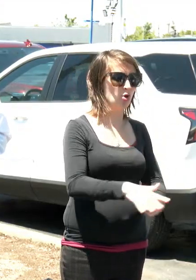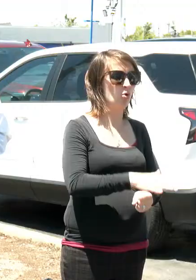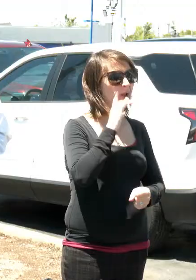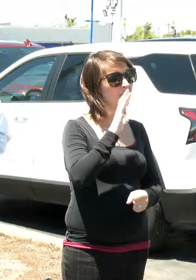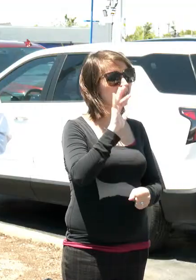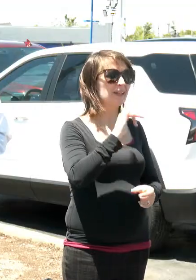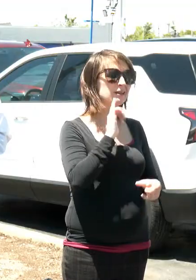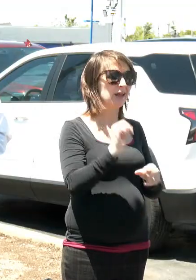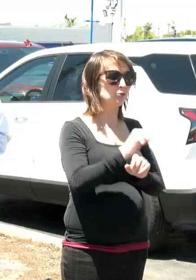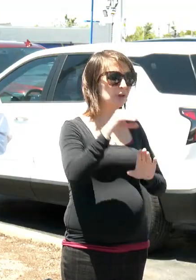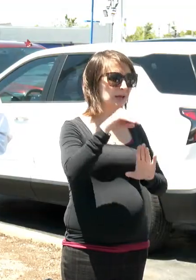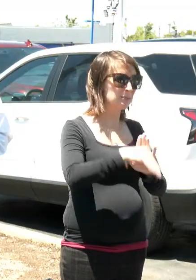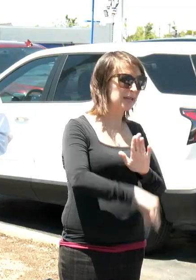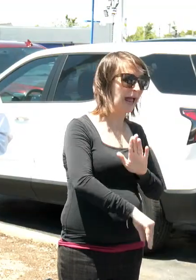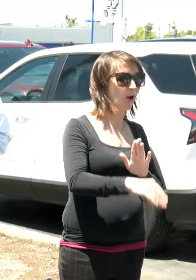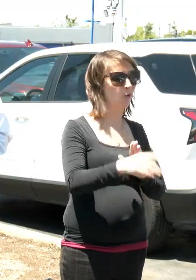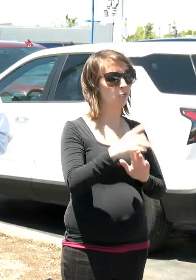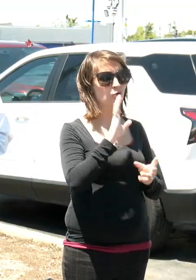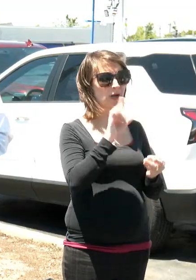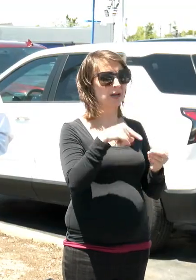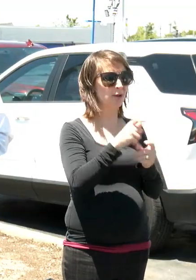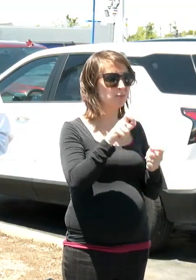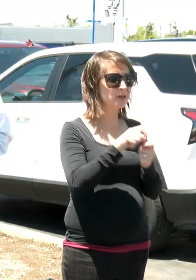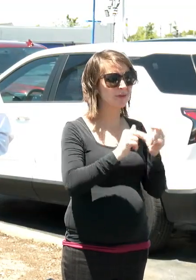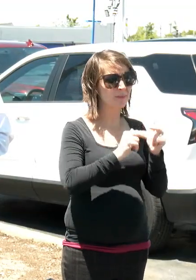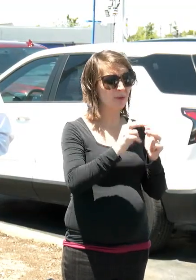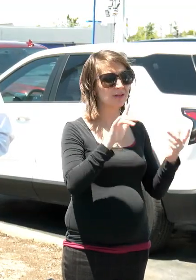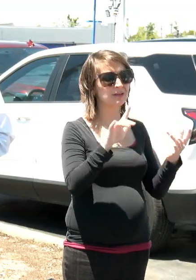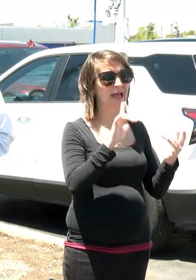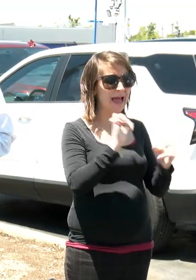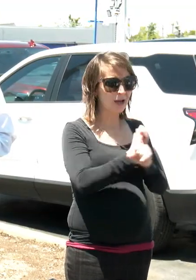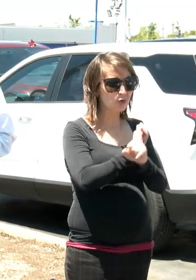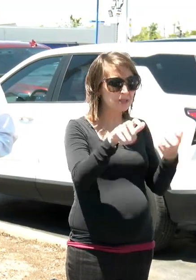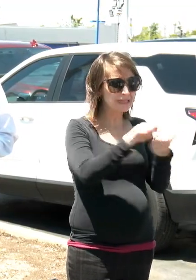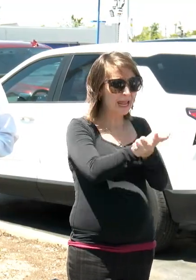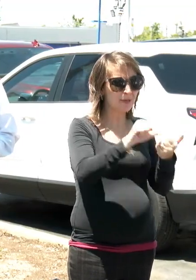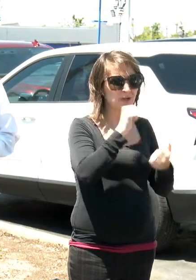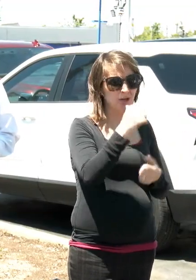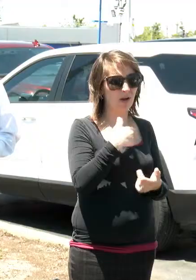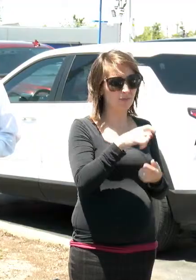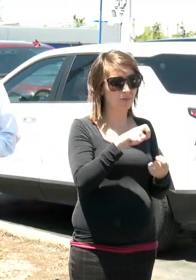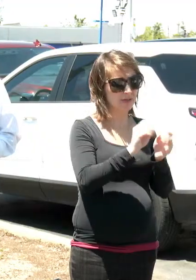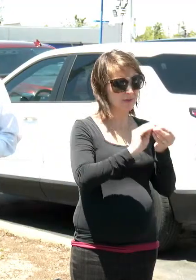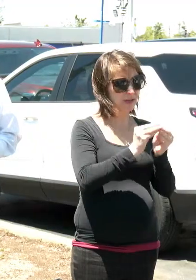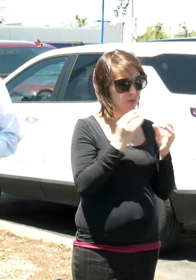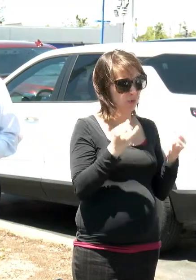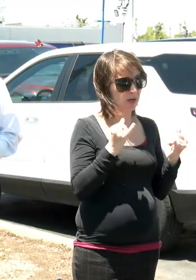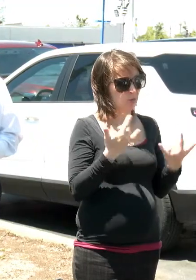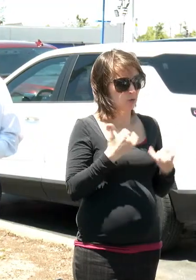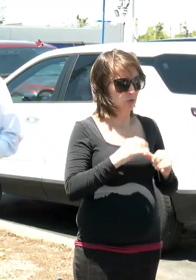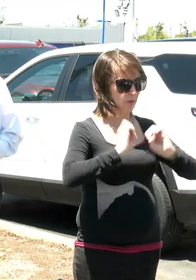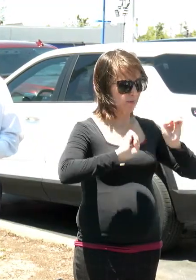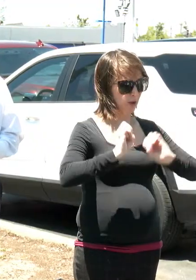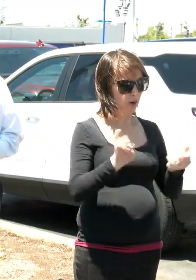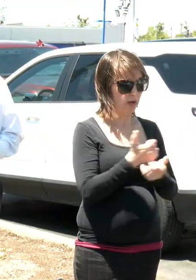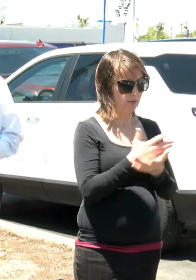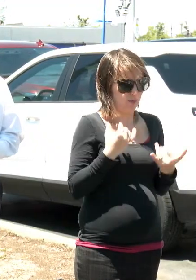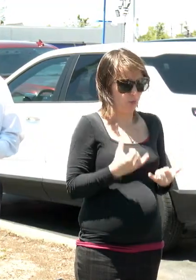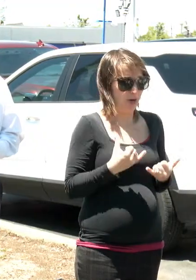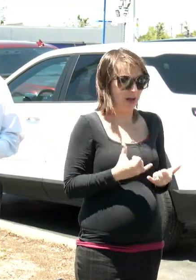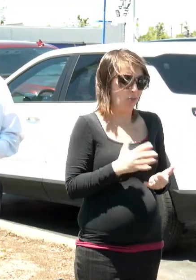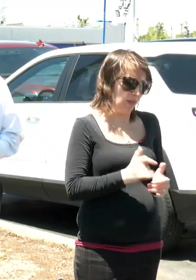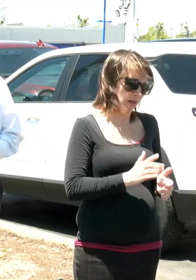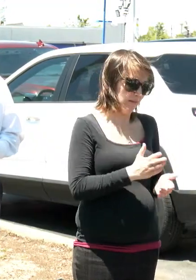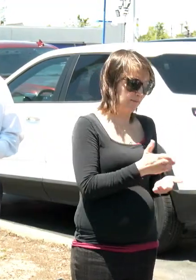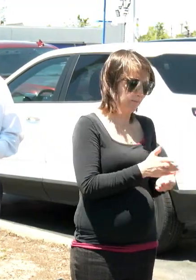down as far as specifically damaged. I don't have the specific numbers right now. We are still in evaluation phase. But as we